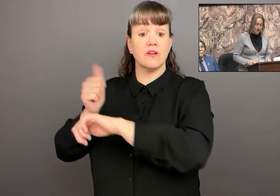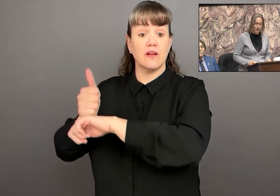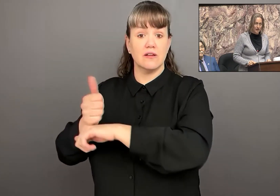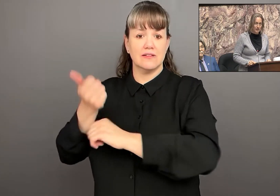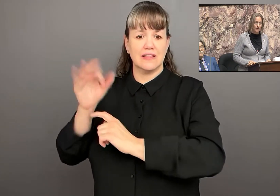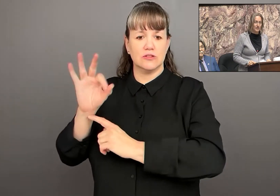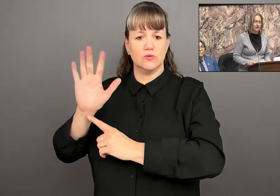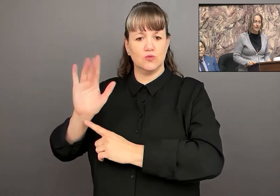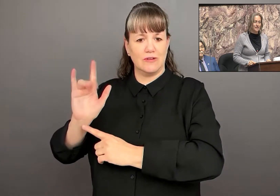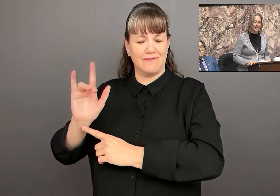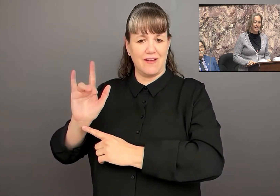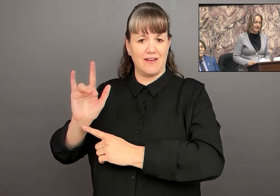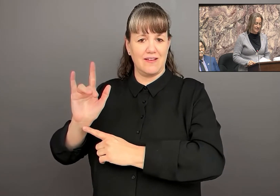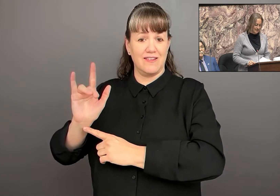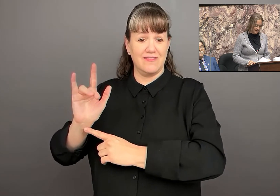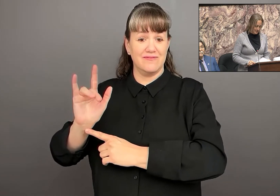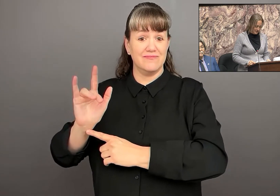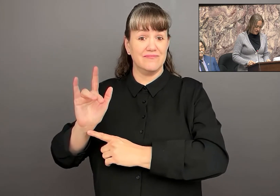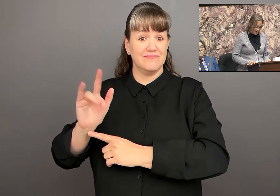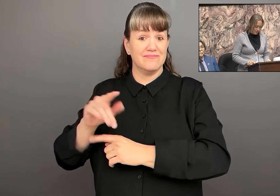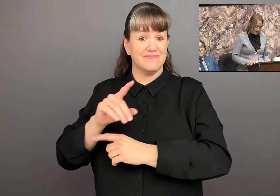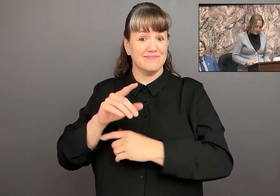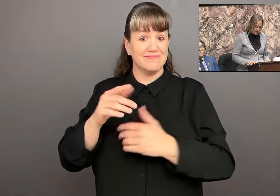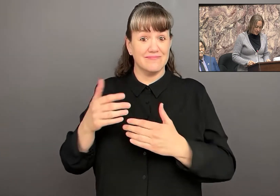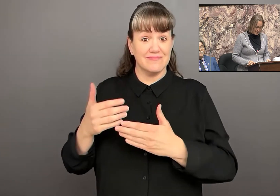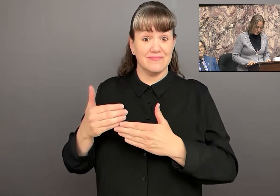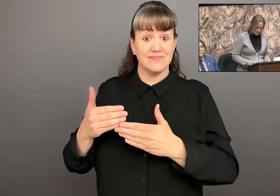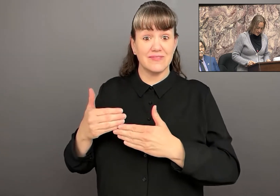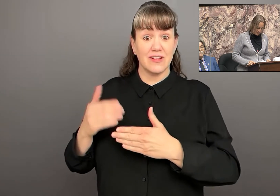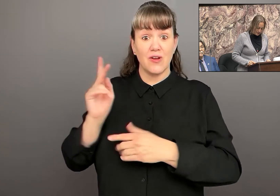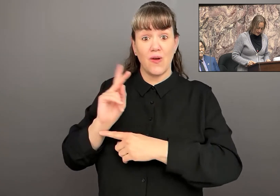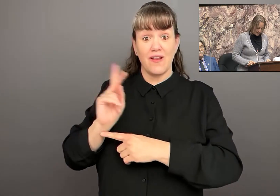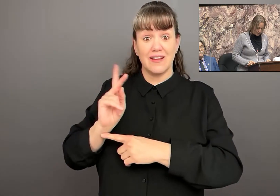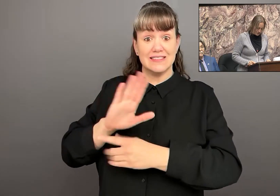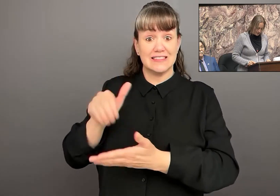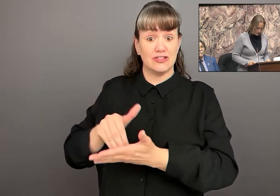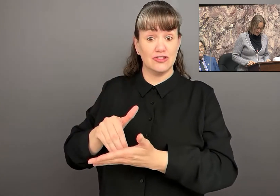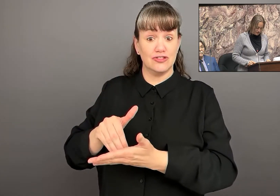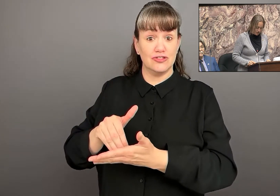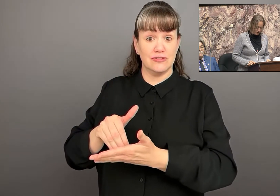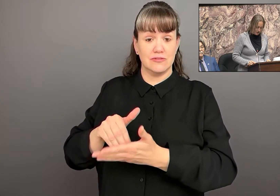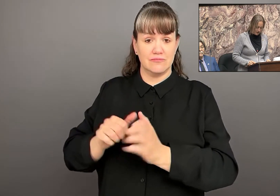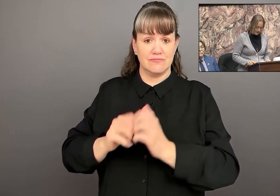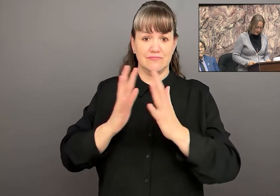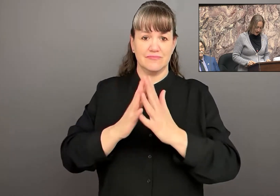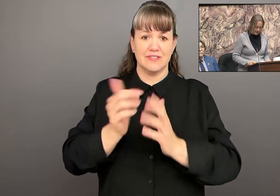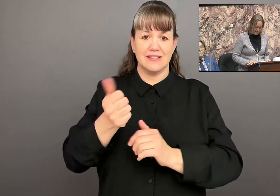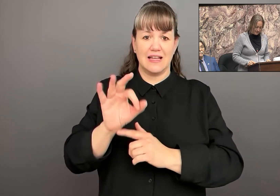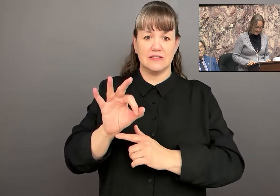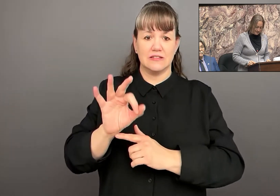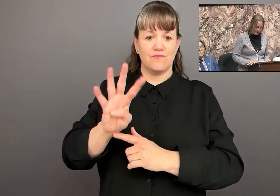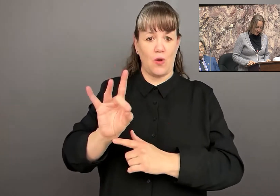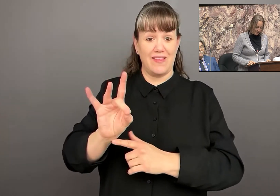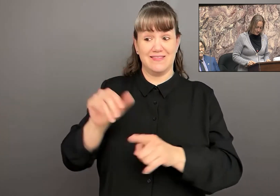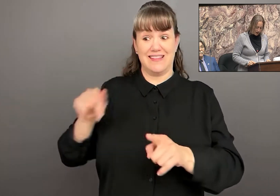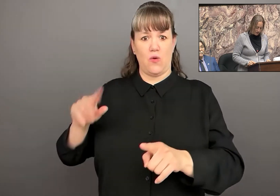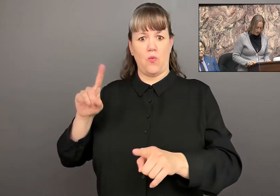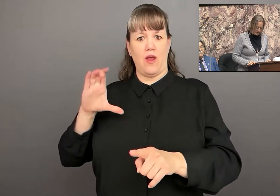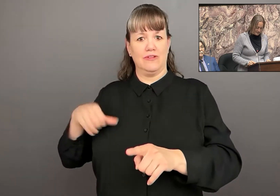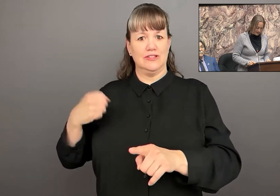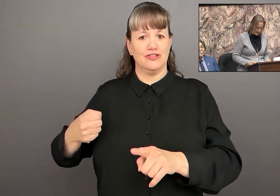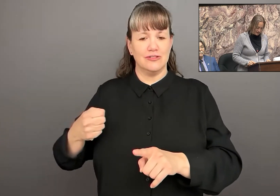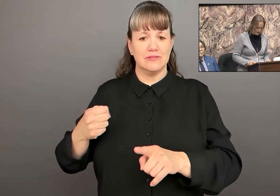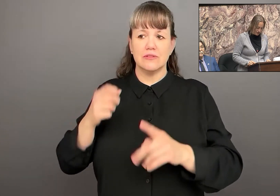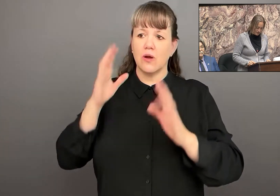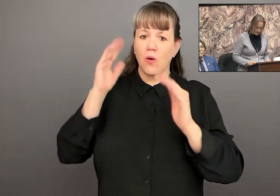been a pillar of our community for decades. With a mission to keep the people and natural history of the Okanagan alive, the Society is powered